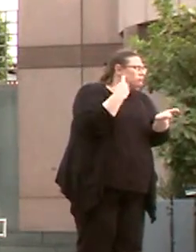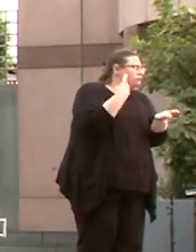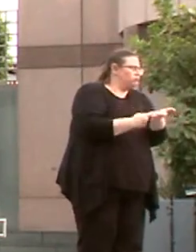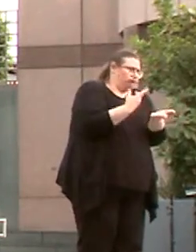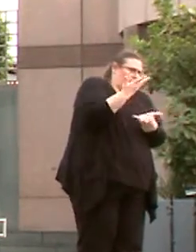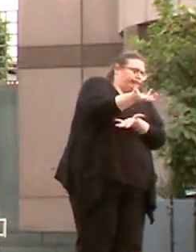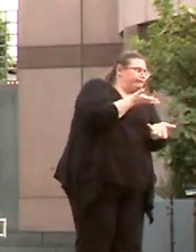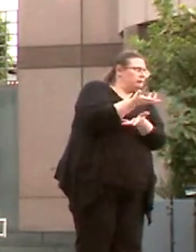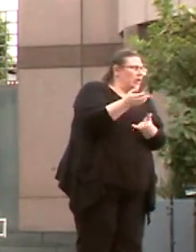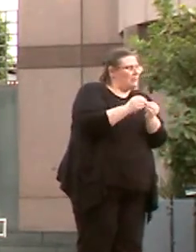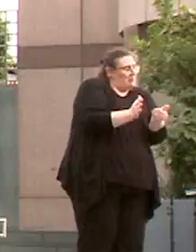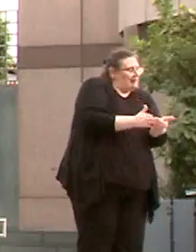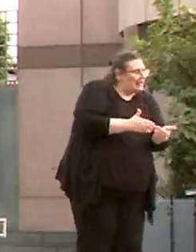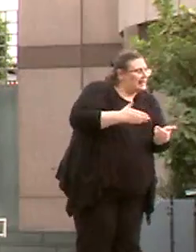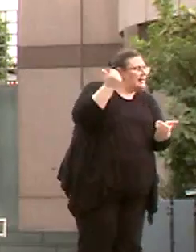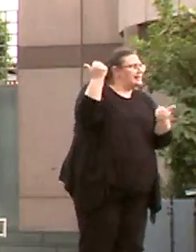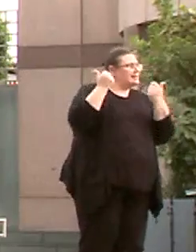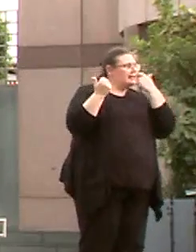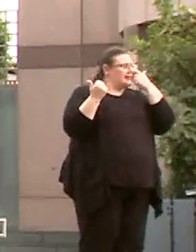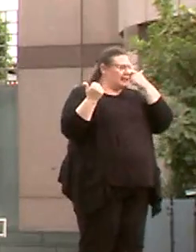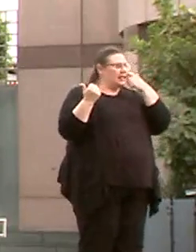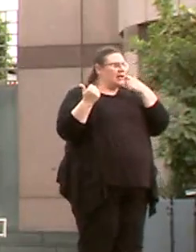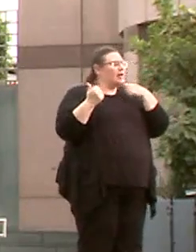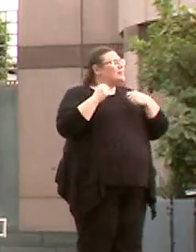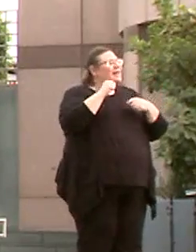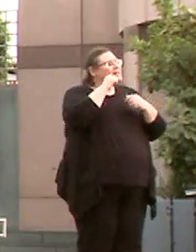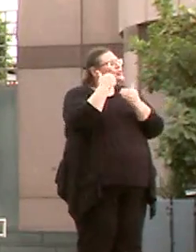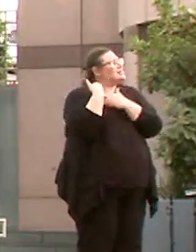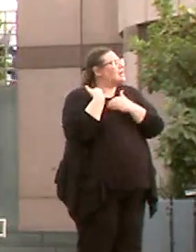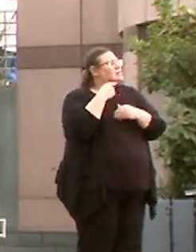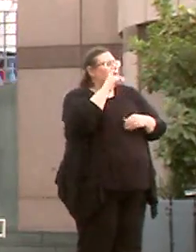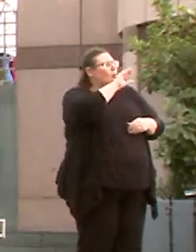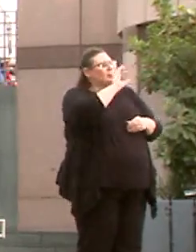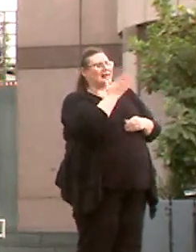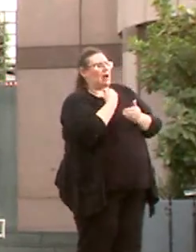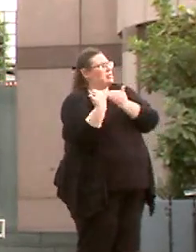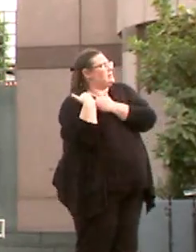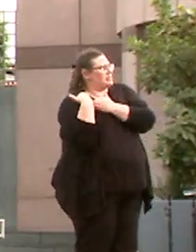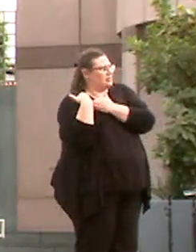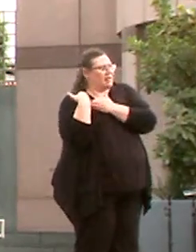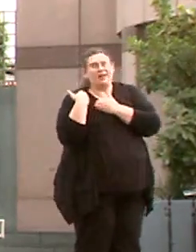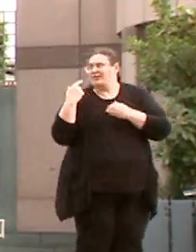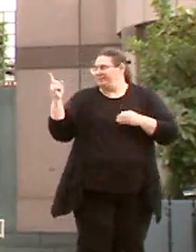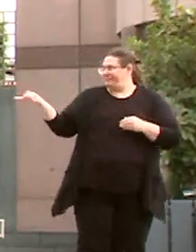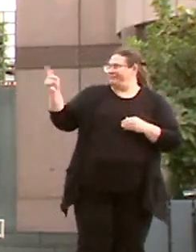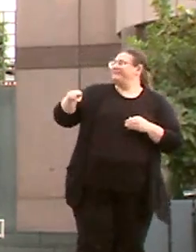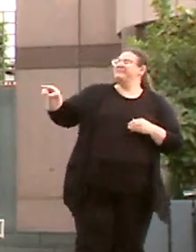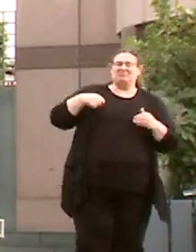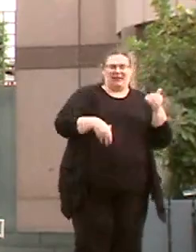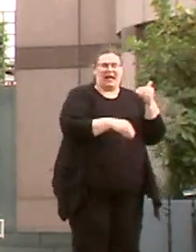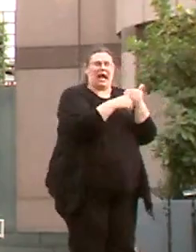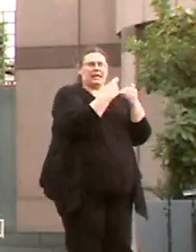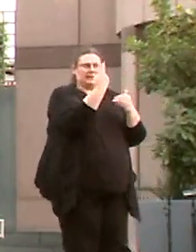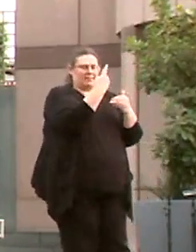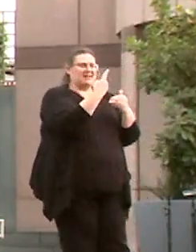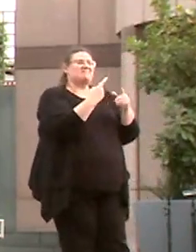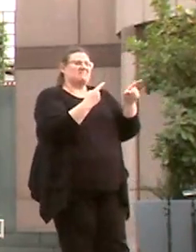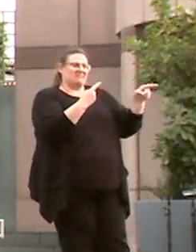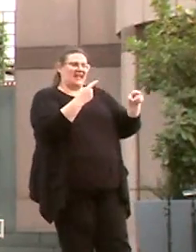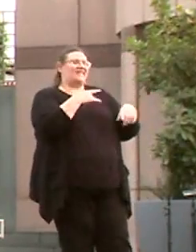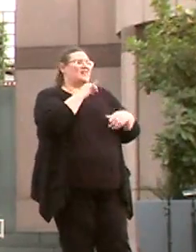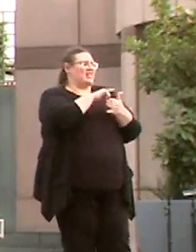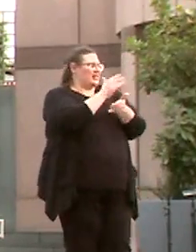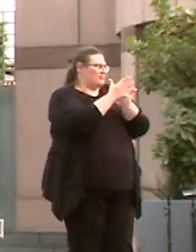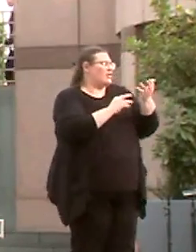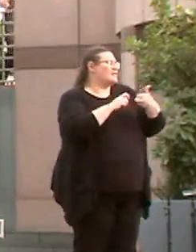it would be easier, because the onus is not just on us. So I'm going to quickly add on to that. I feel like that is also a part